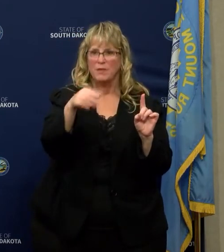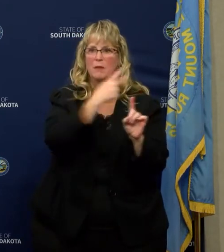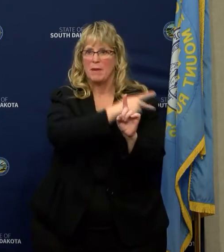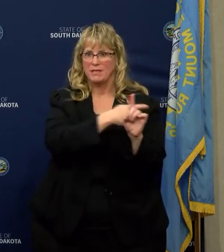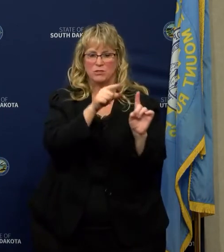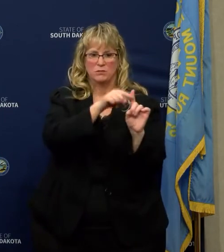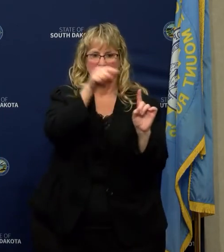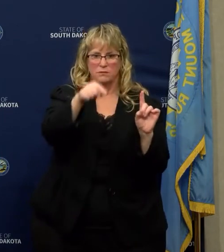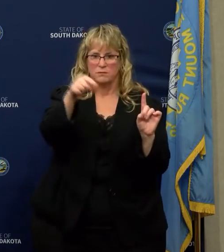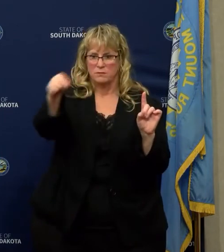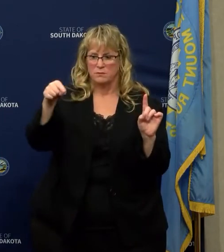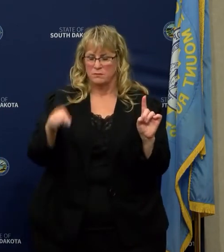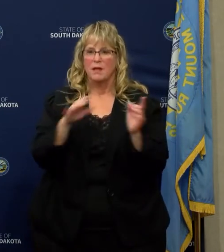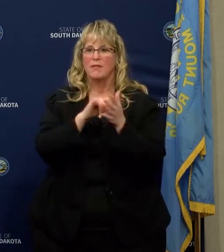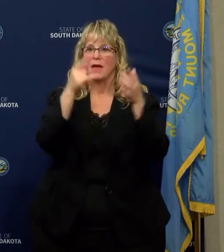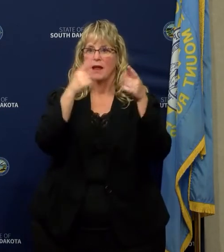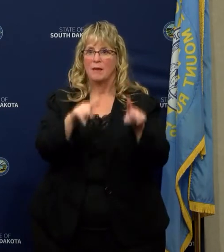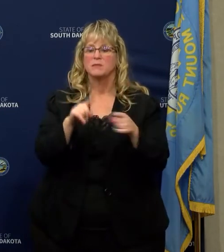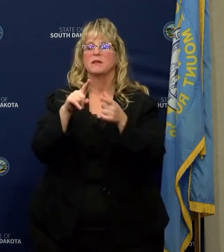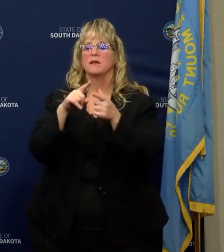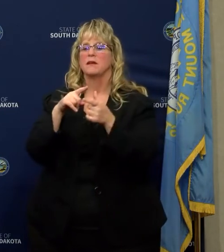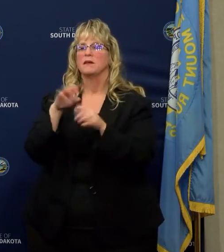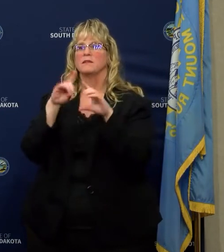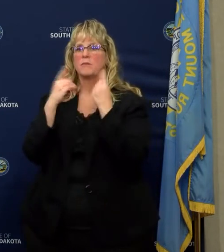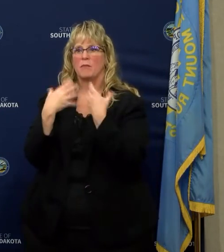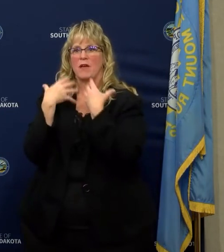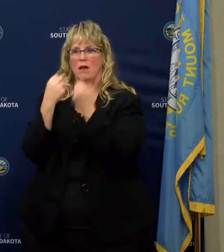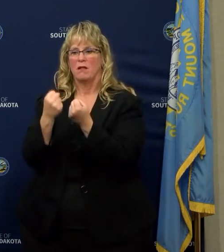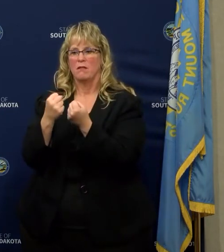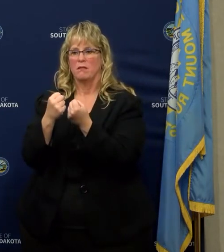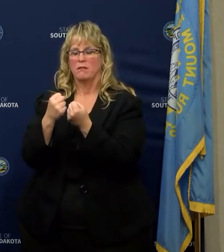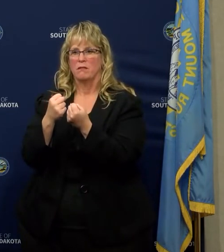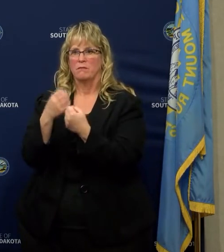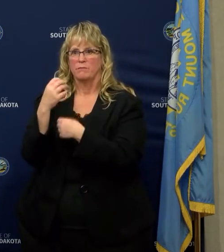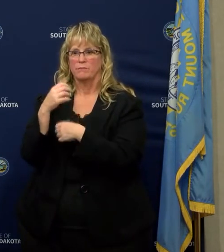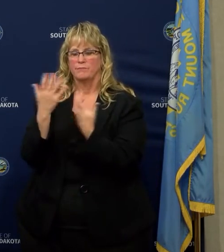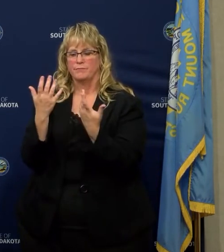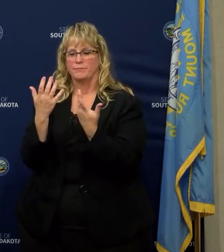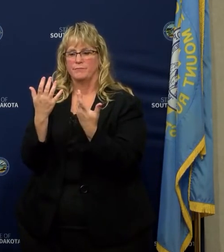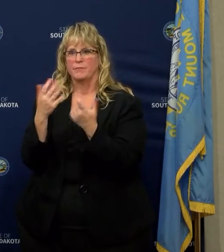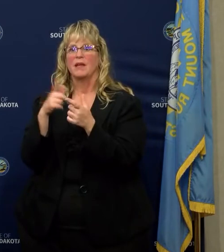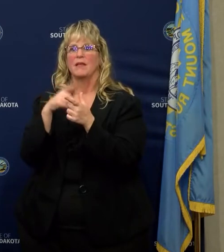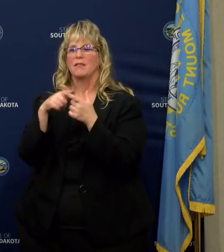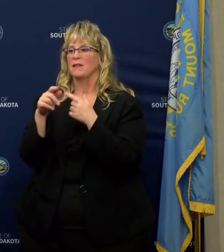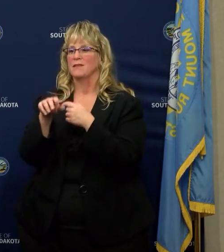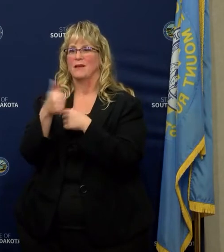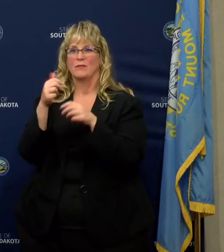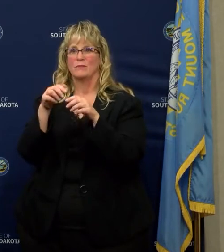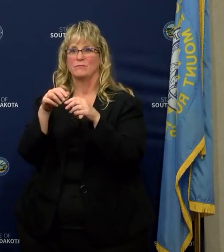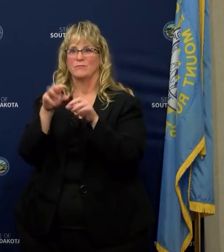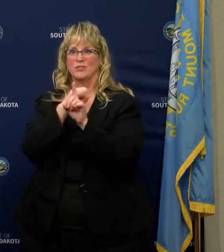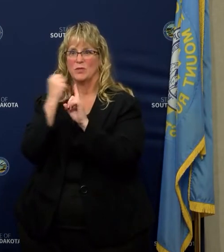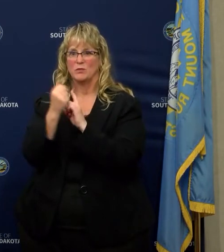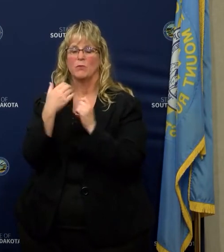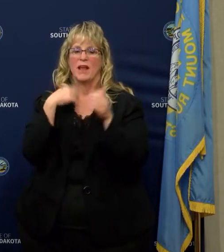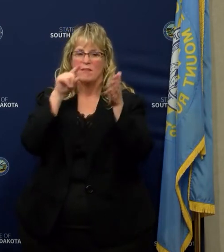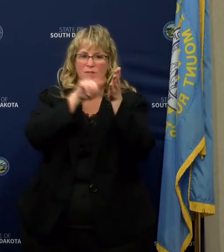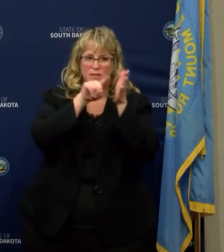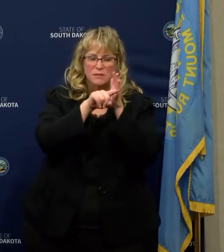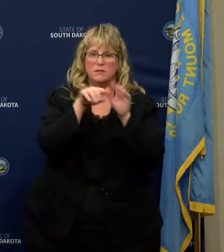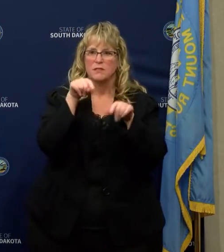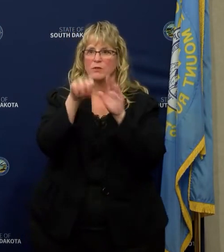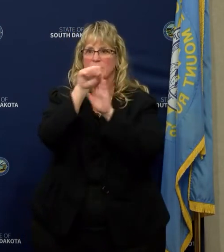so after all of that happens, the Department of Health gets notified. As in any other case, we would commence an investigation at the